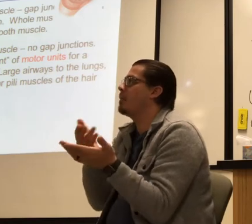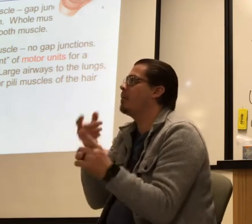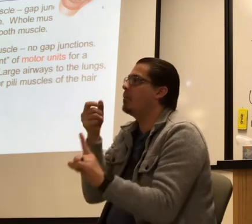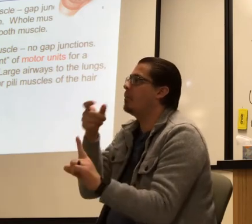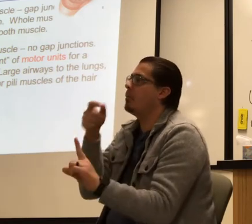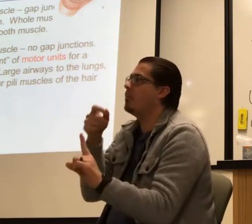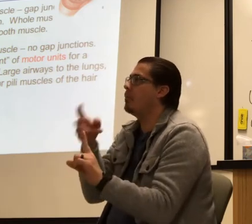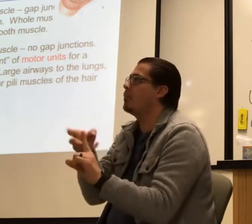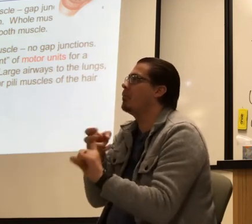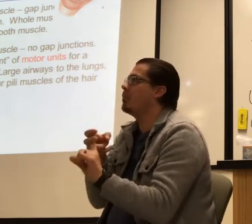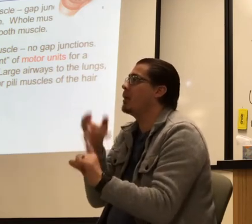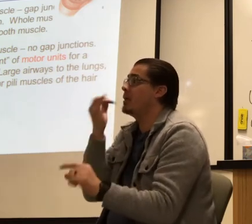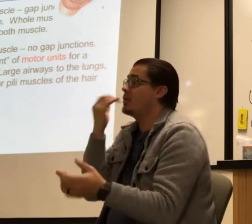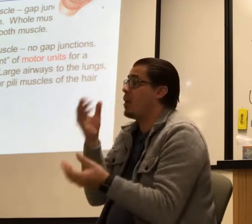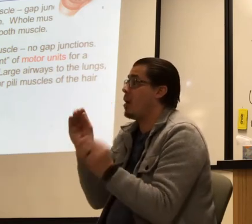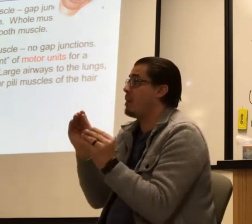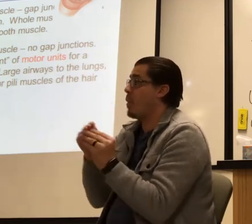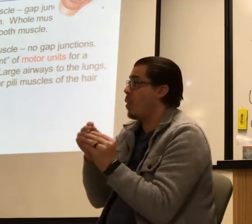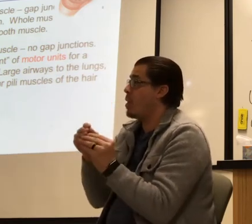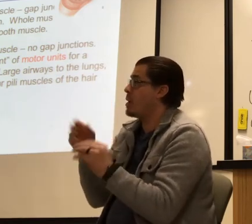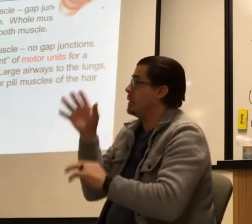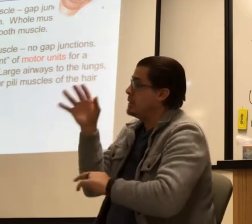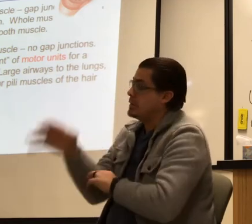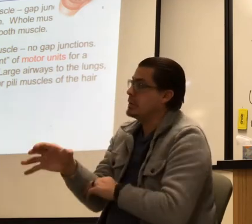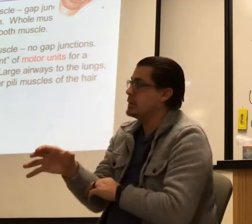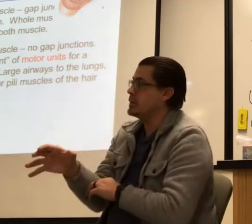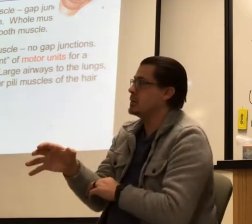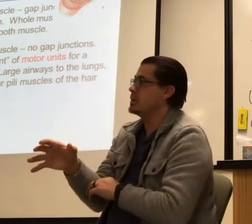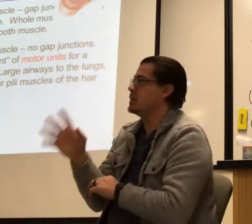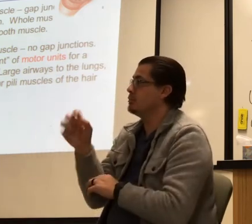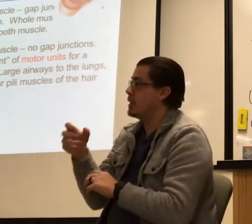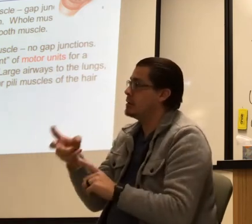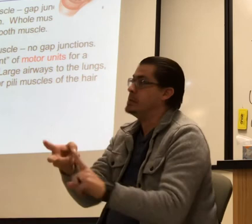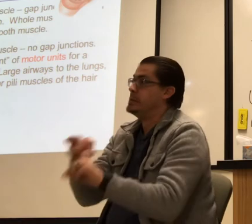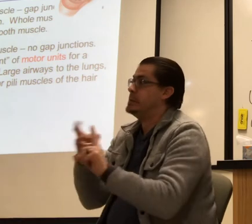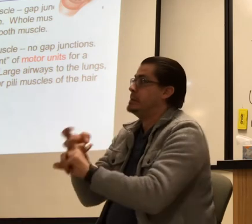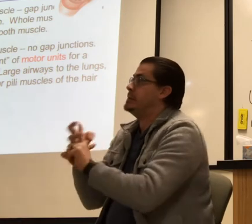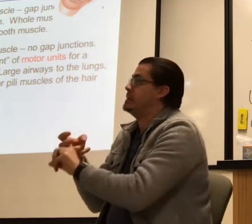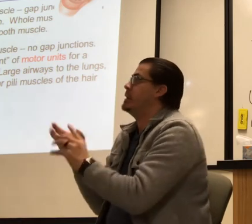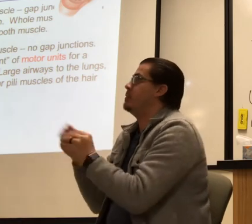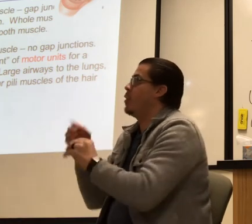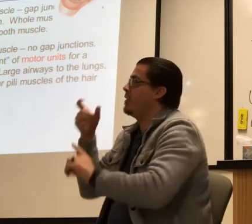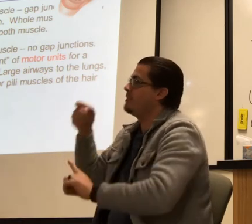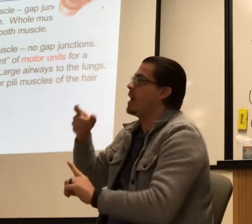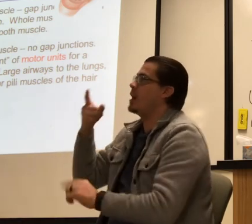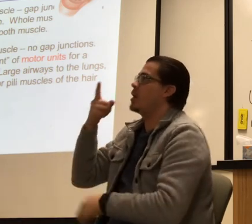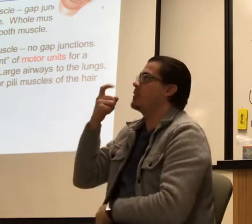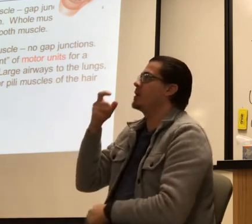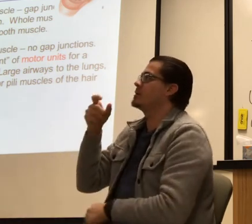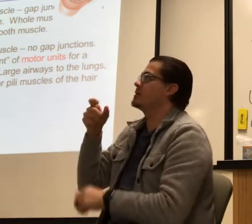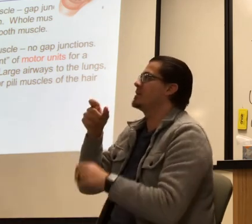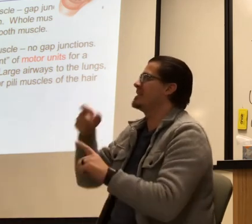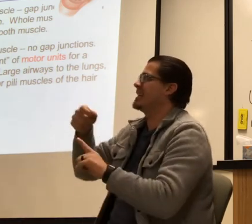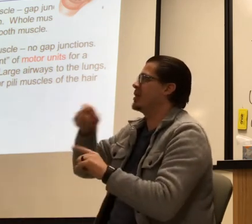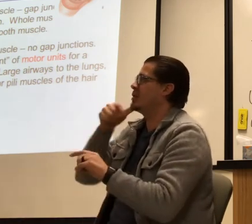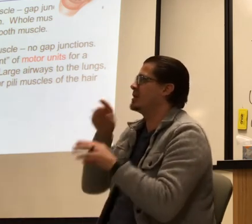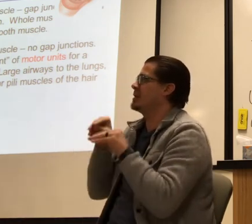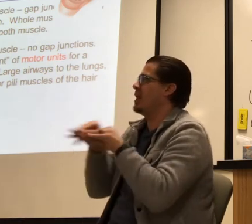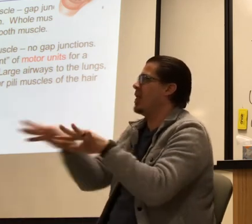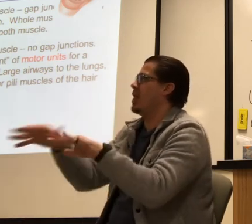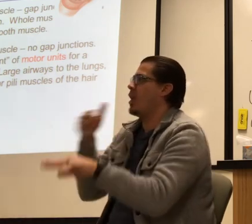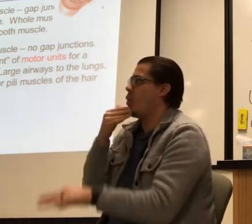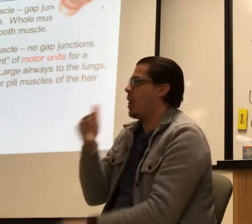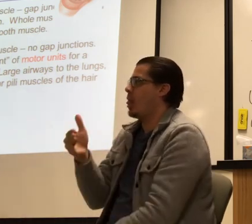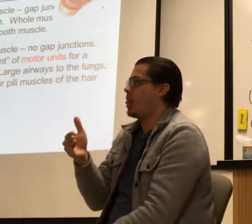fire. If you want more force, hey, let's get more to fire, because the signal doesn't spread very well. So you